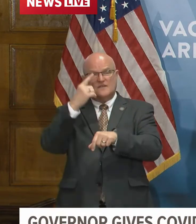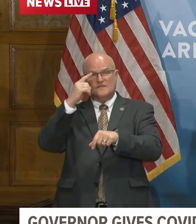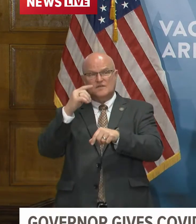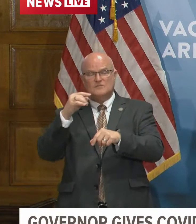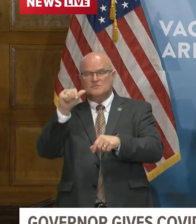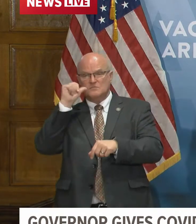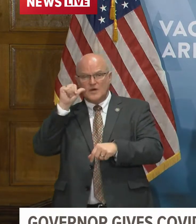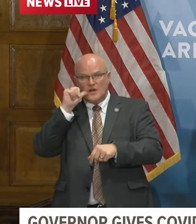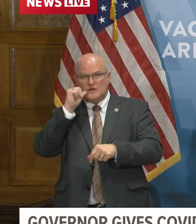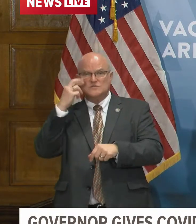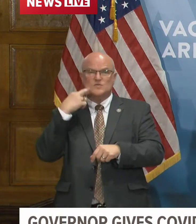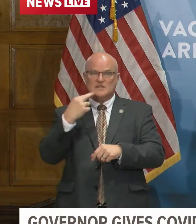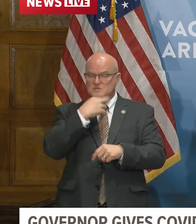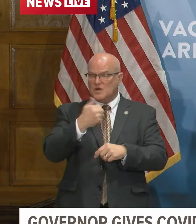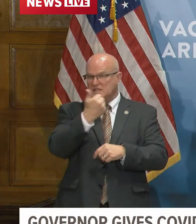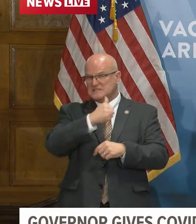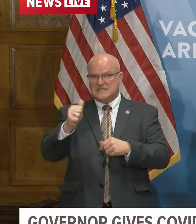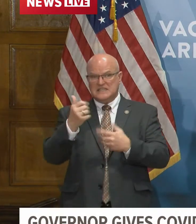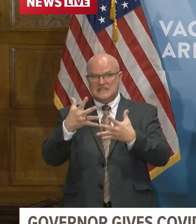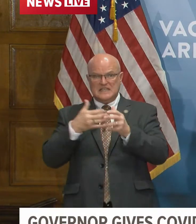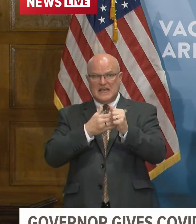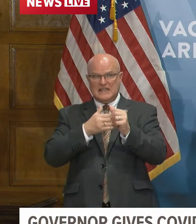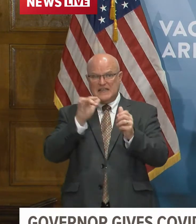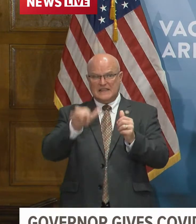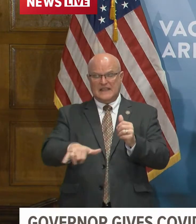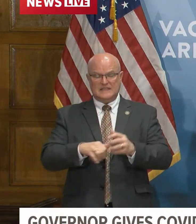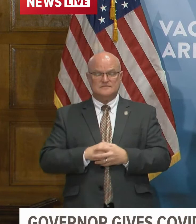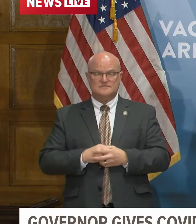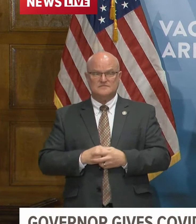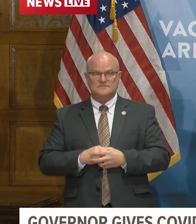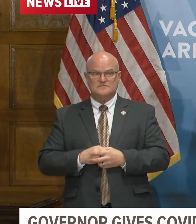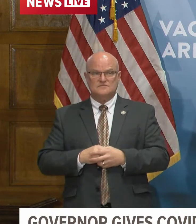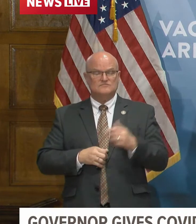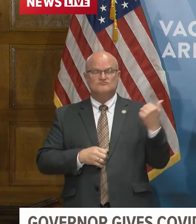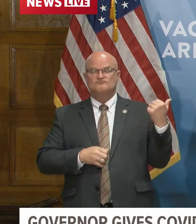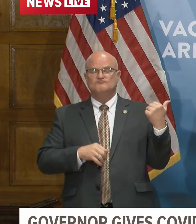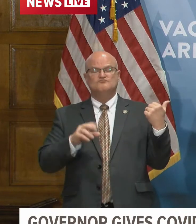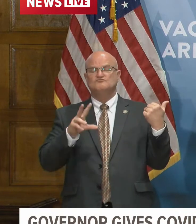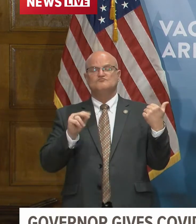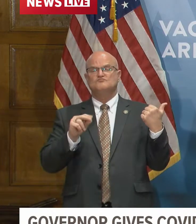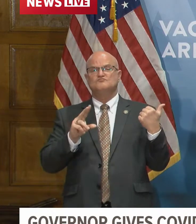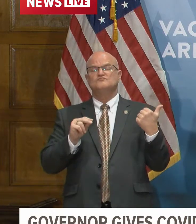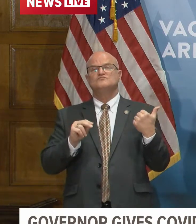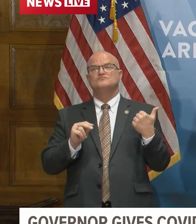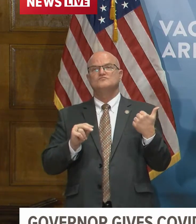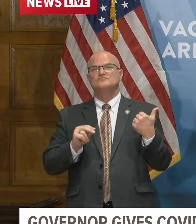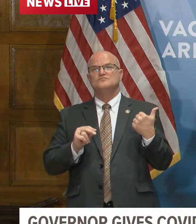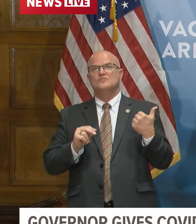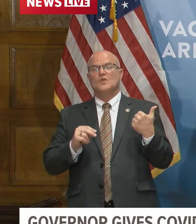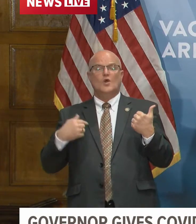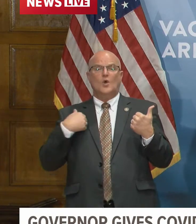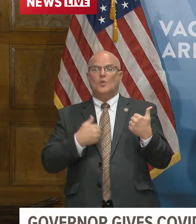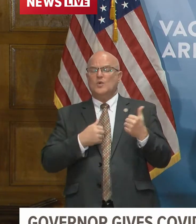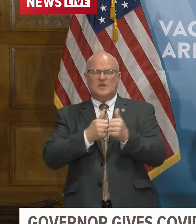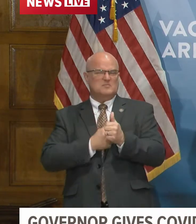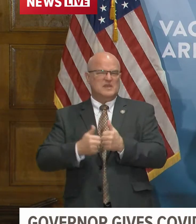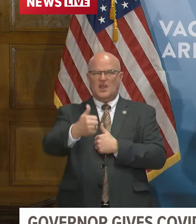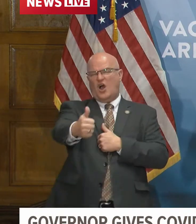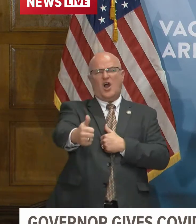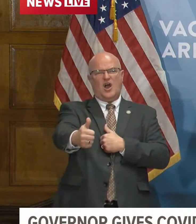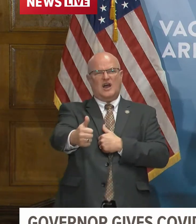bars, restaurants, any sort of, guidances back in? No, we're just